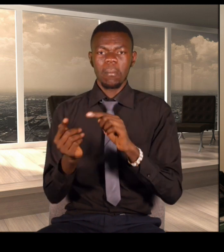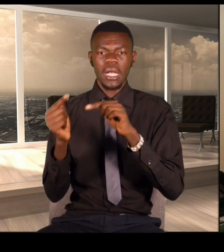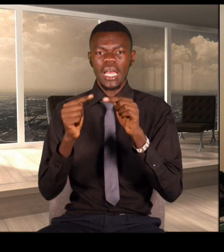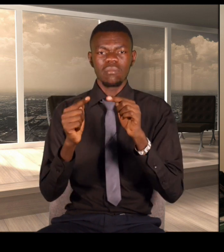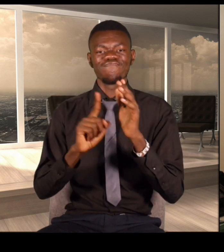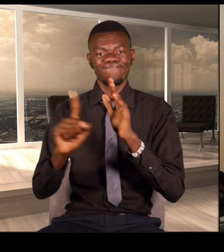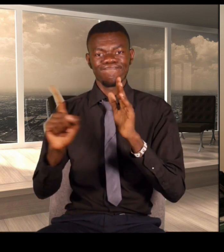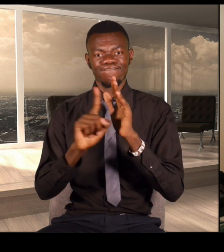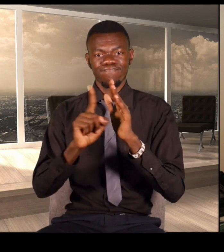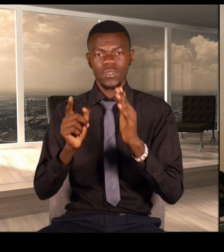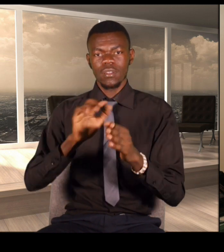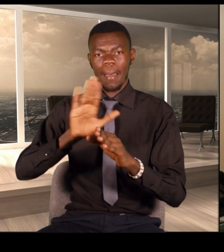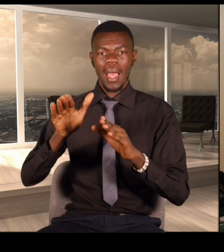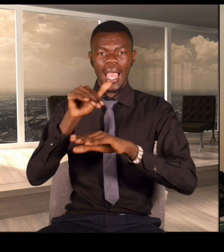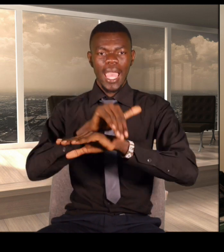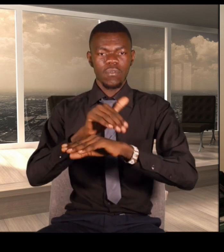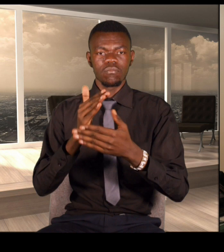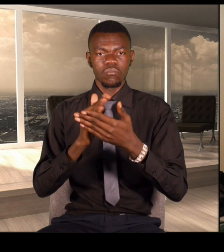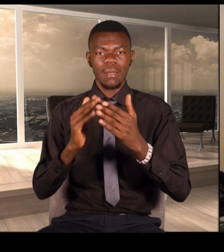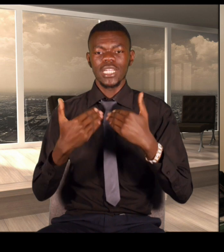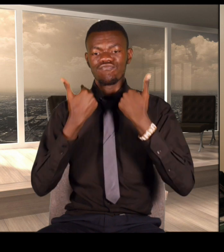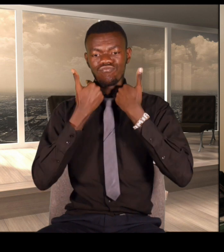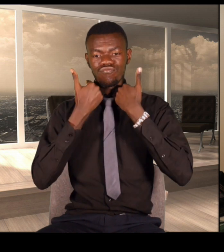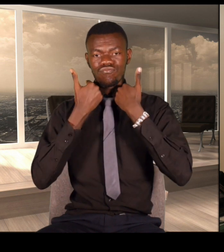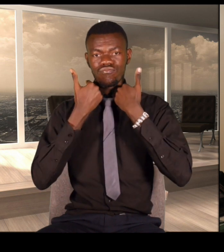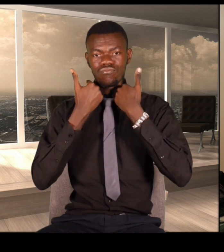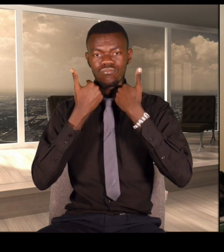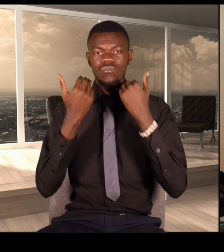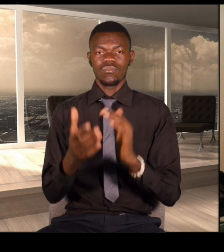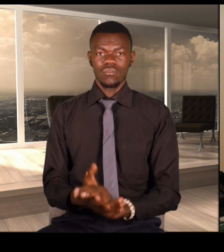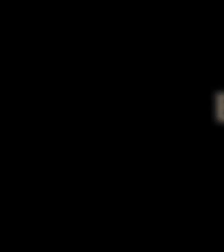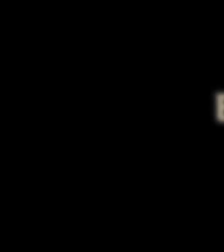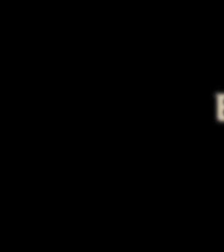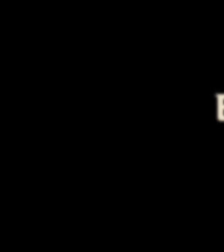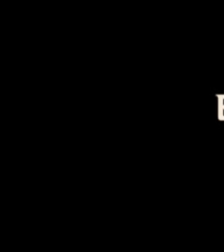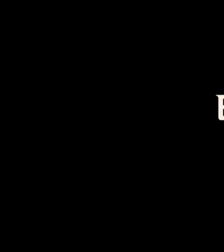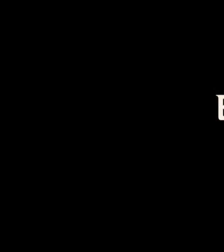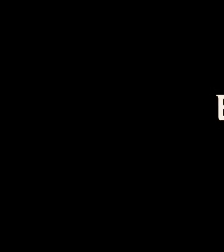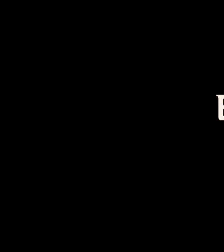There are those who come in every day and go back home in the evening, and there are those who stay in.